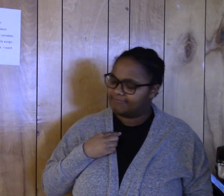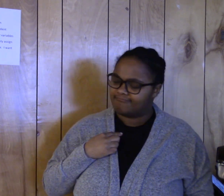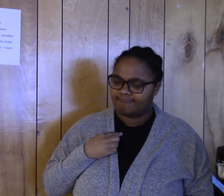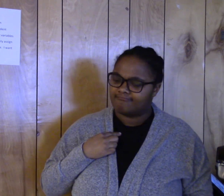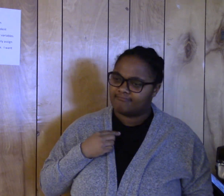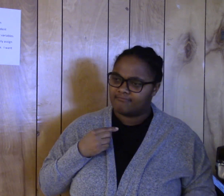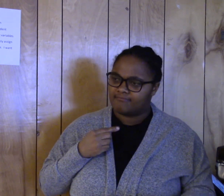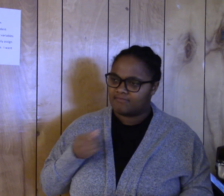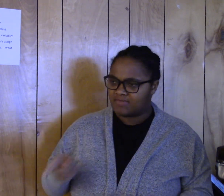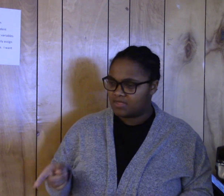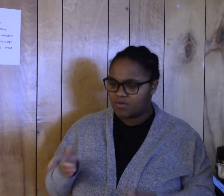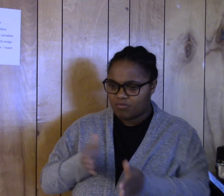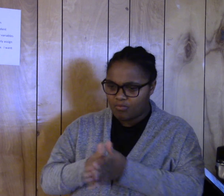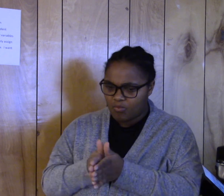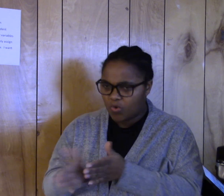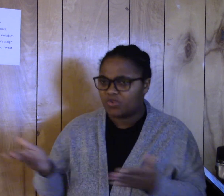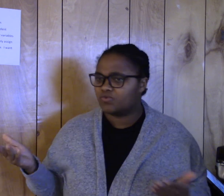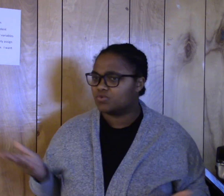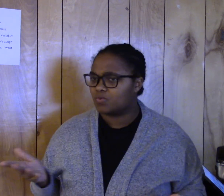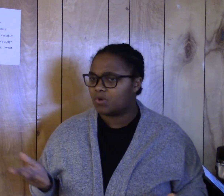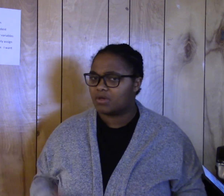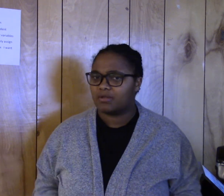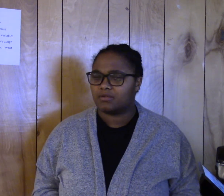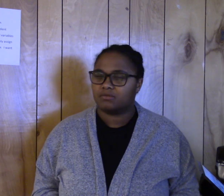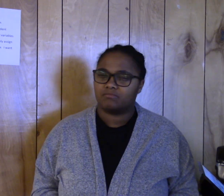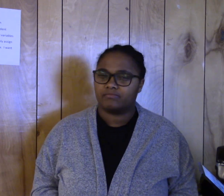this? Why are they asking me to do this?